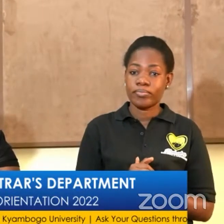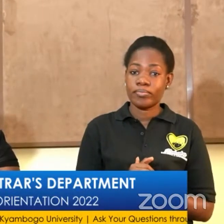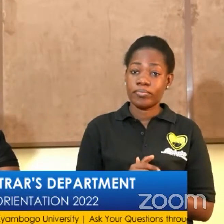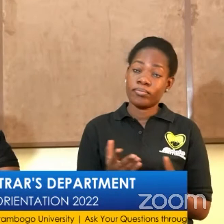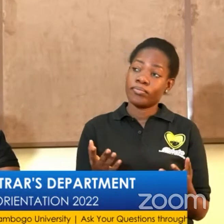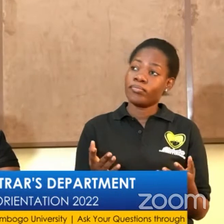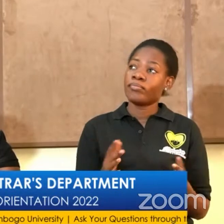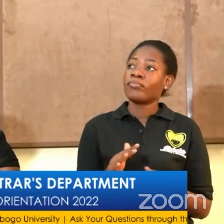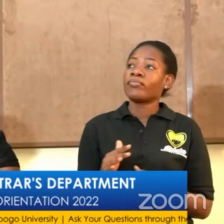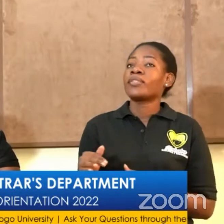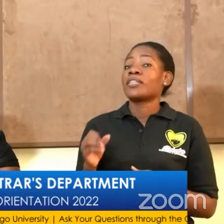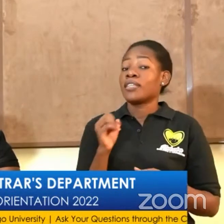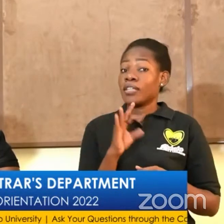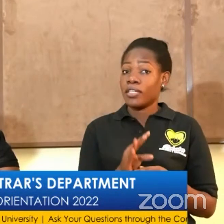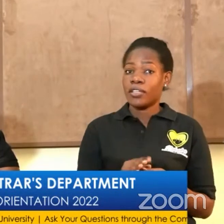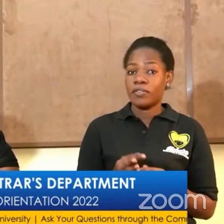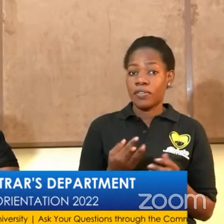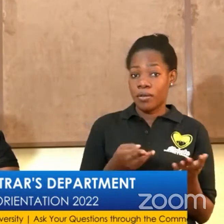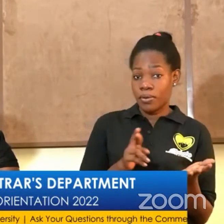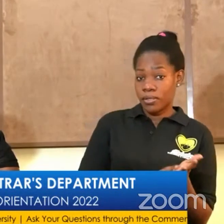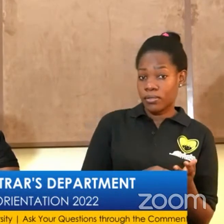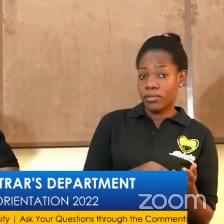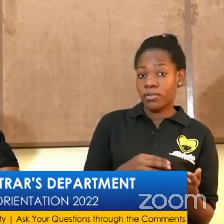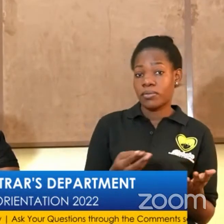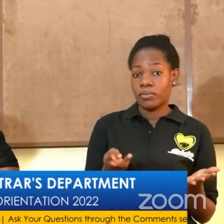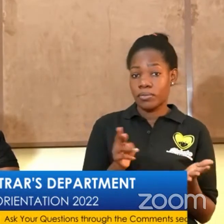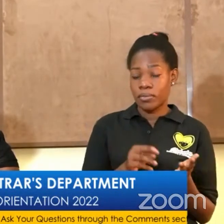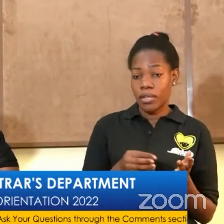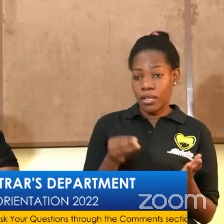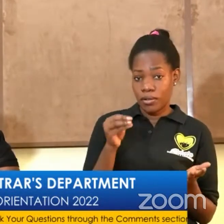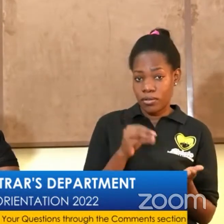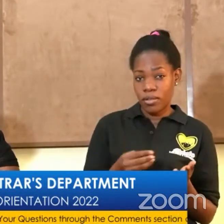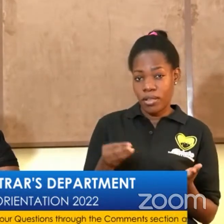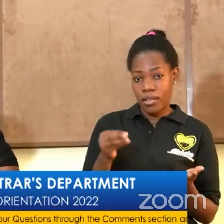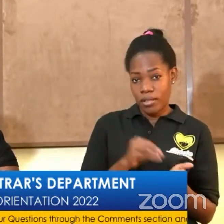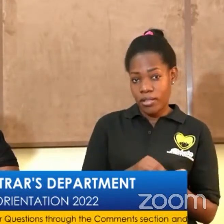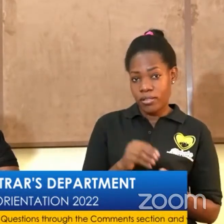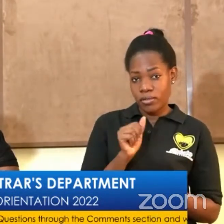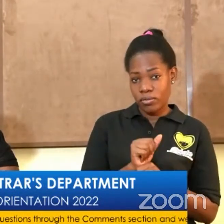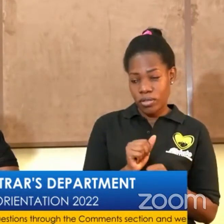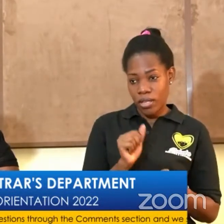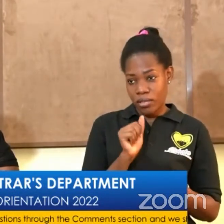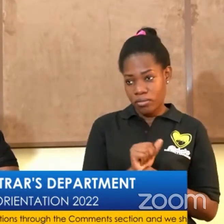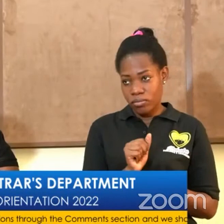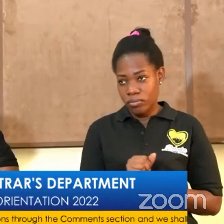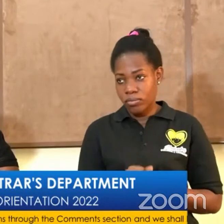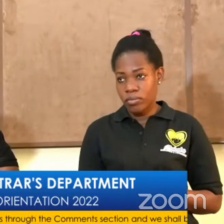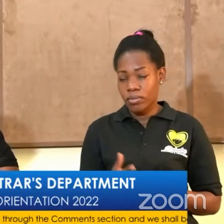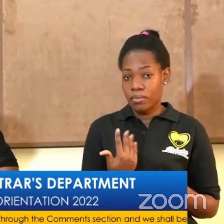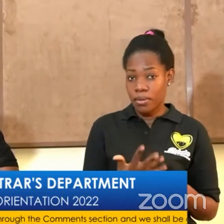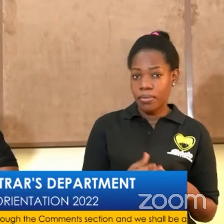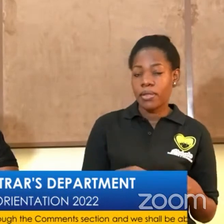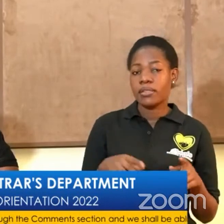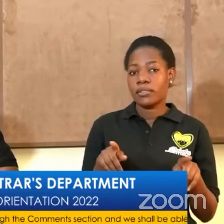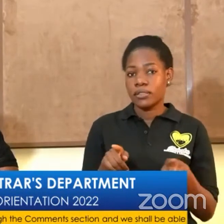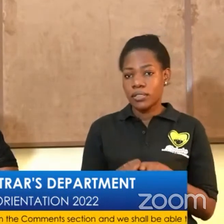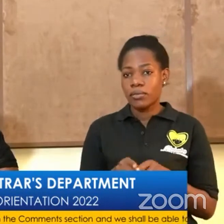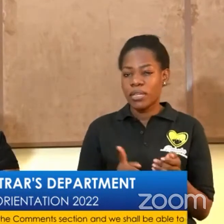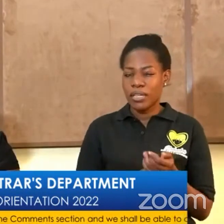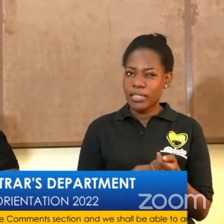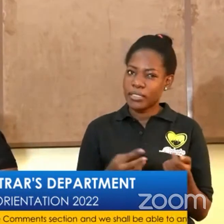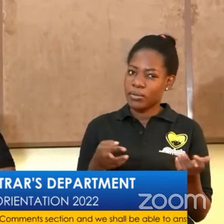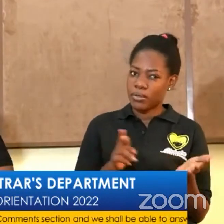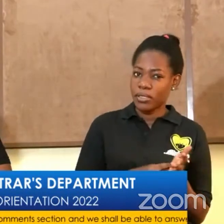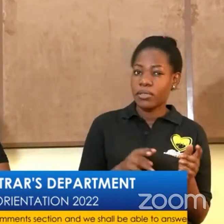If I receipt a paper and I get a retake, can it be shown on my university